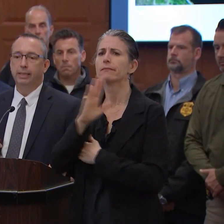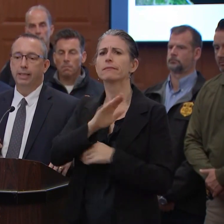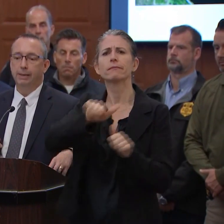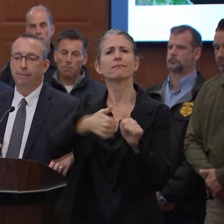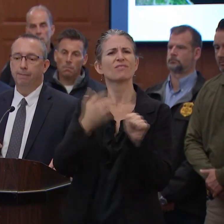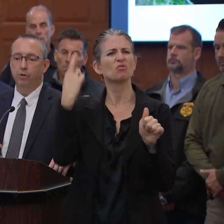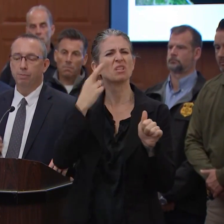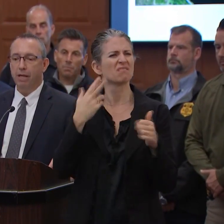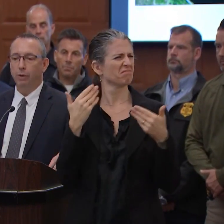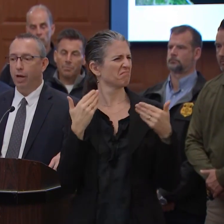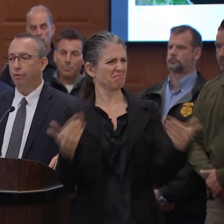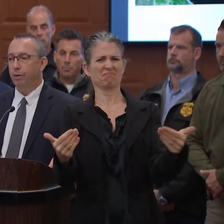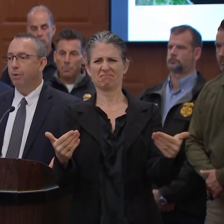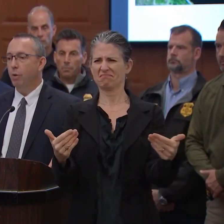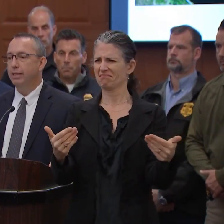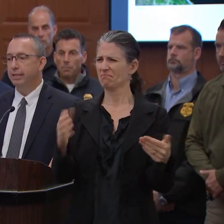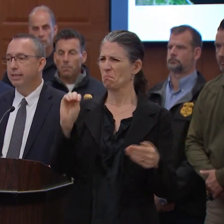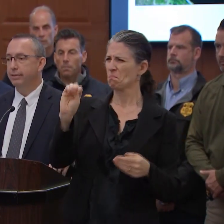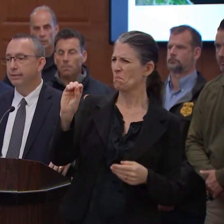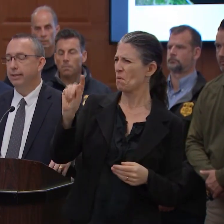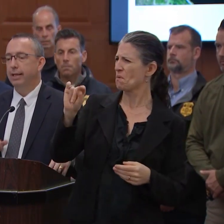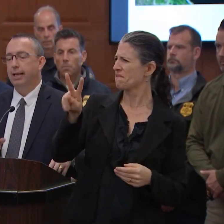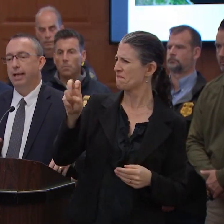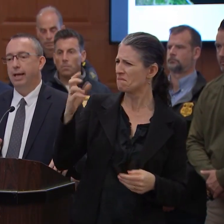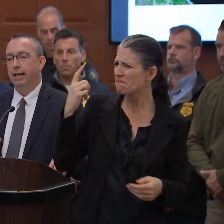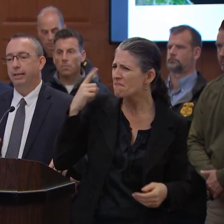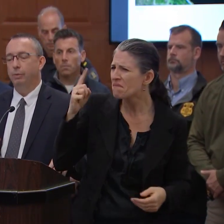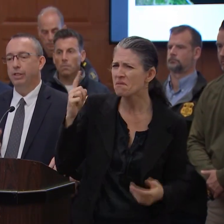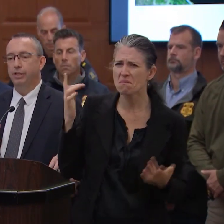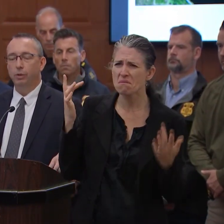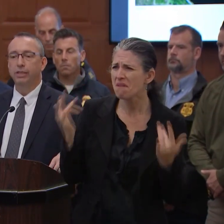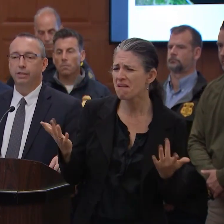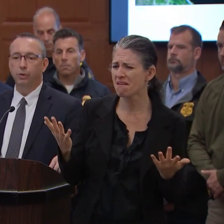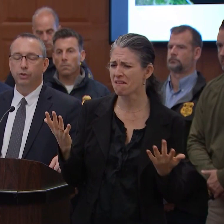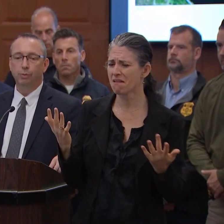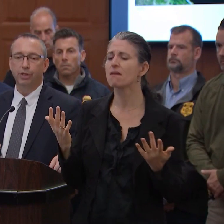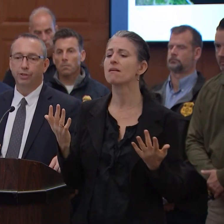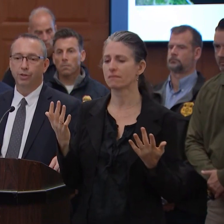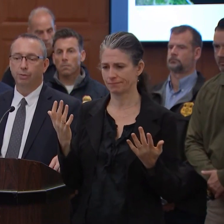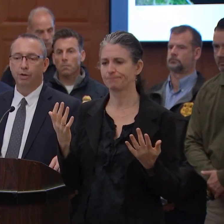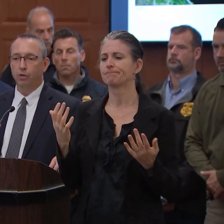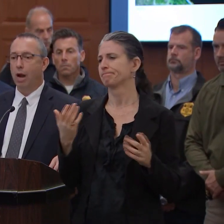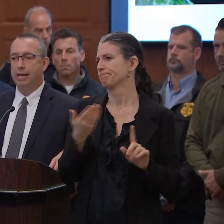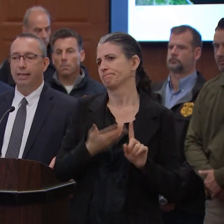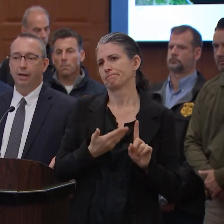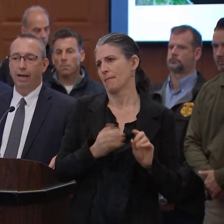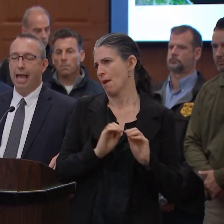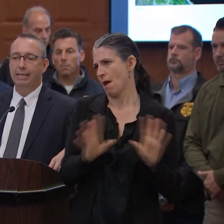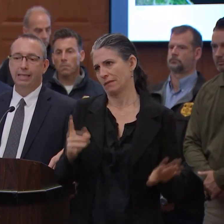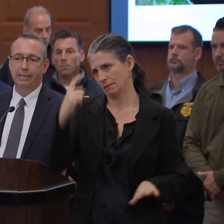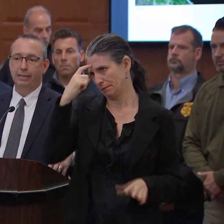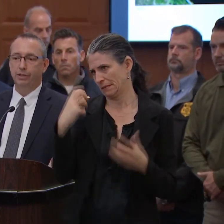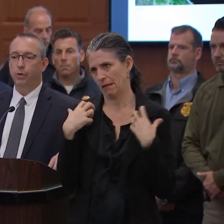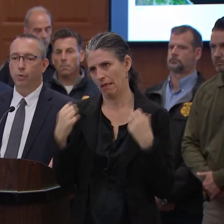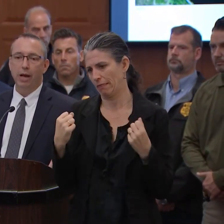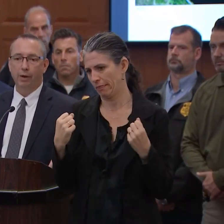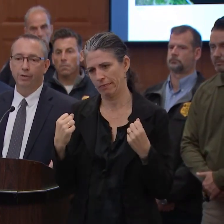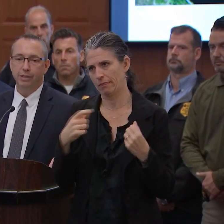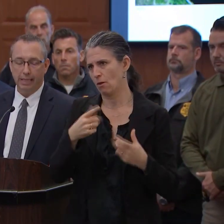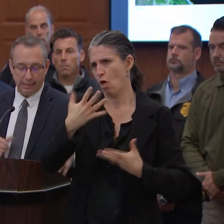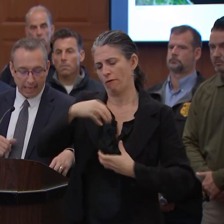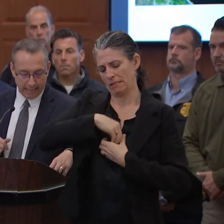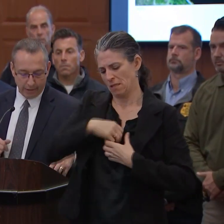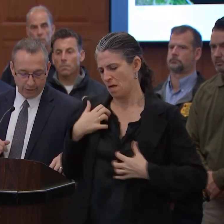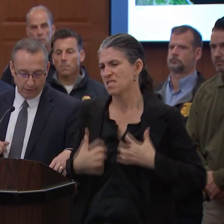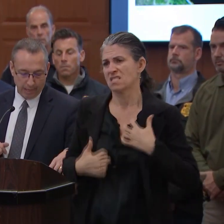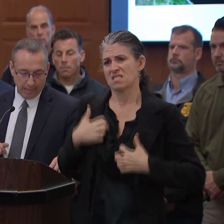clearly there's a mental health component to this. We still need to do some research around trying to get access to certain records